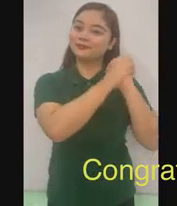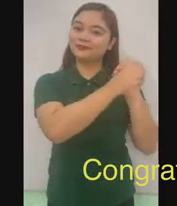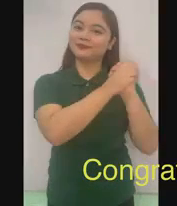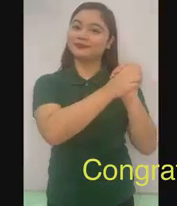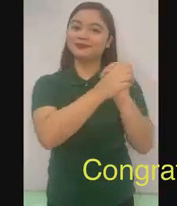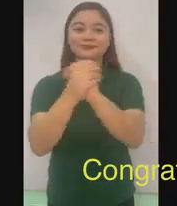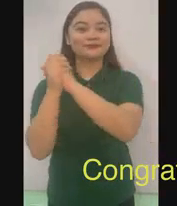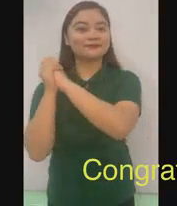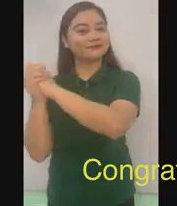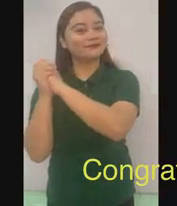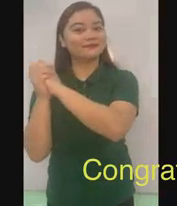congratulations